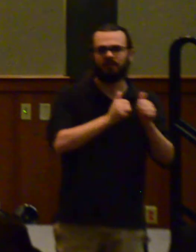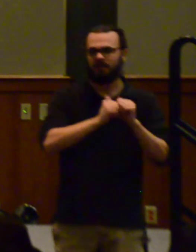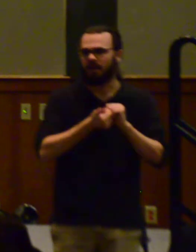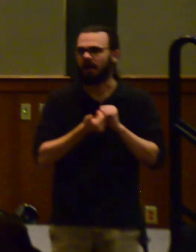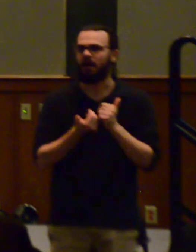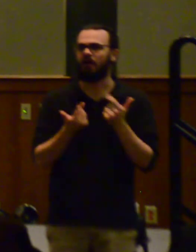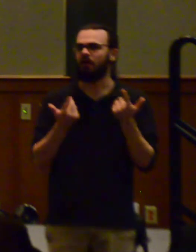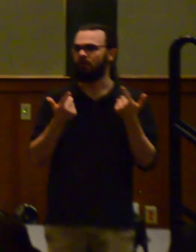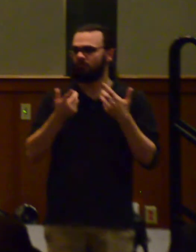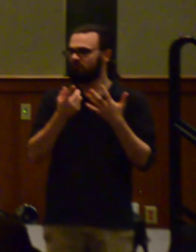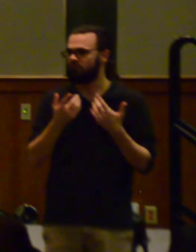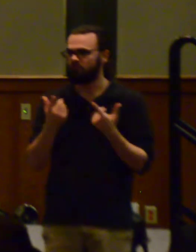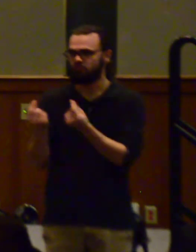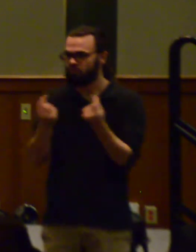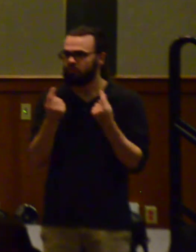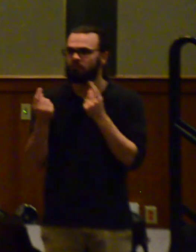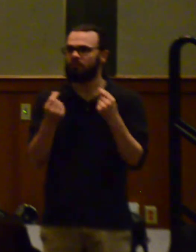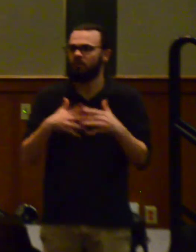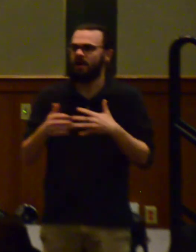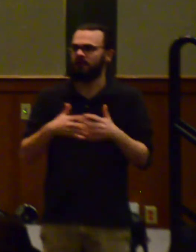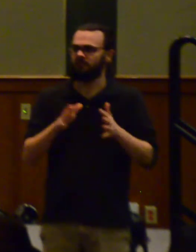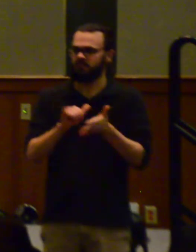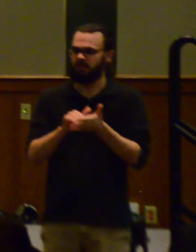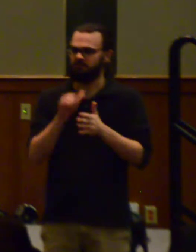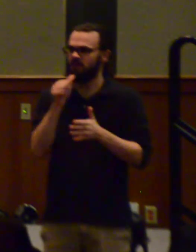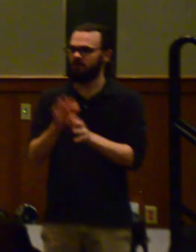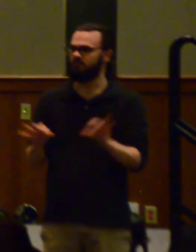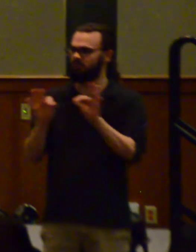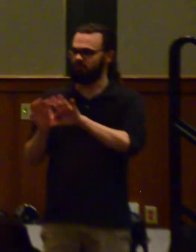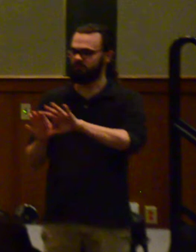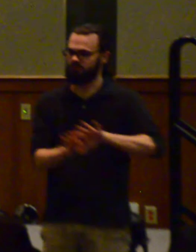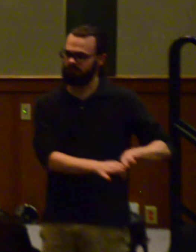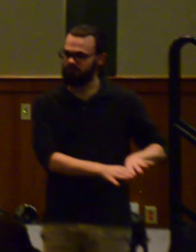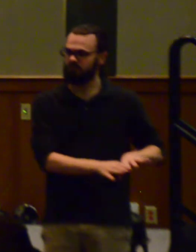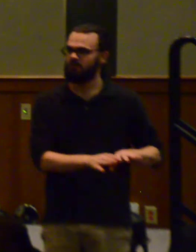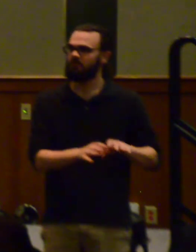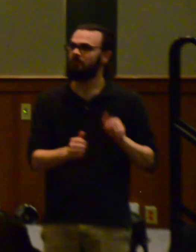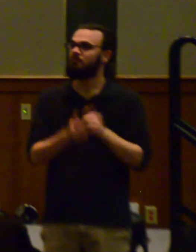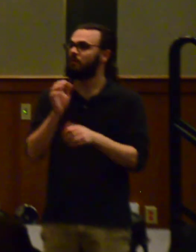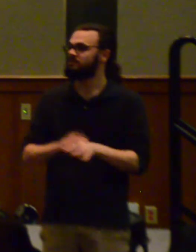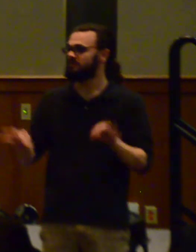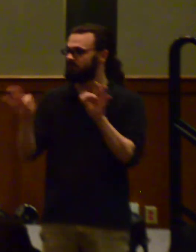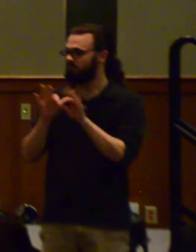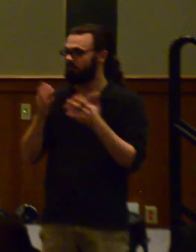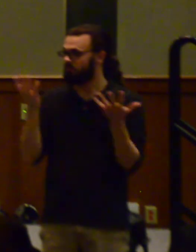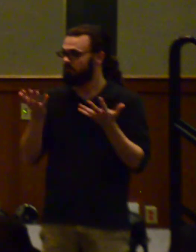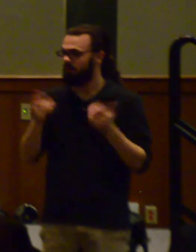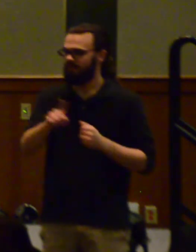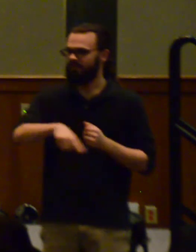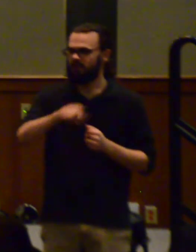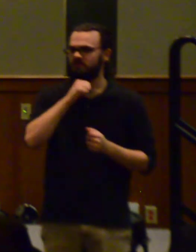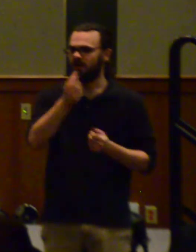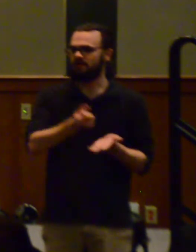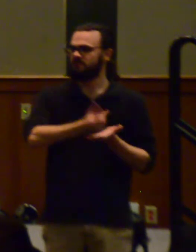done due to the disease. It matters that they're not disposable, and no one is.